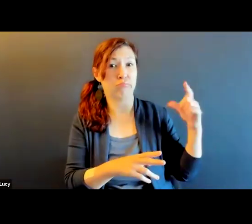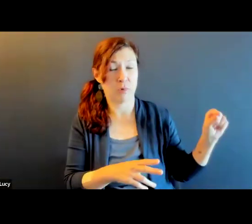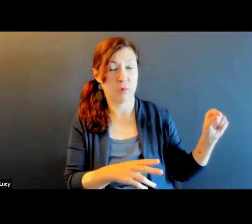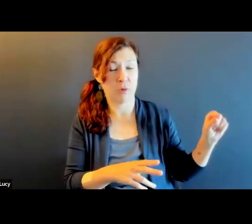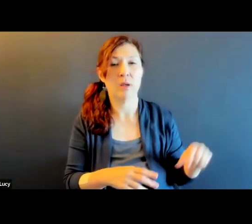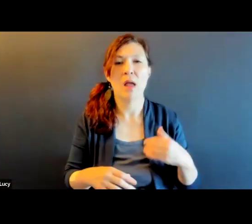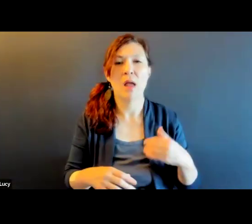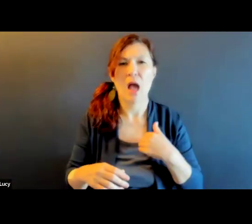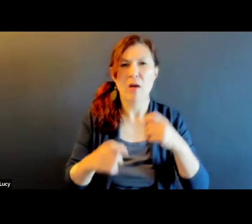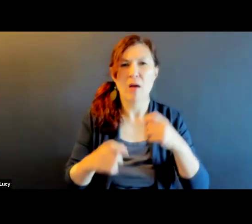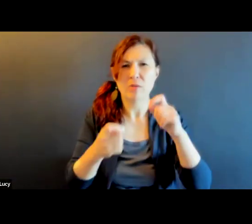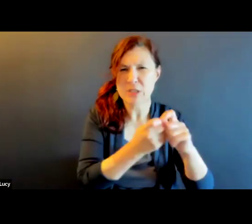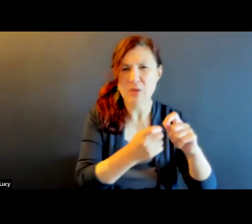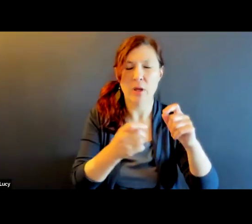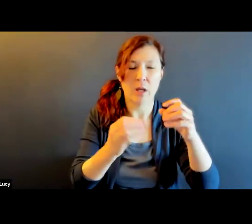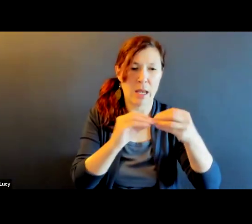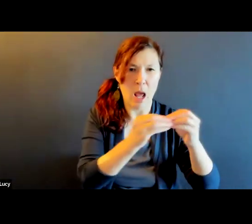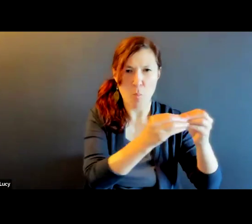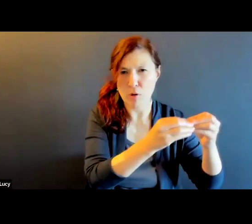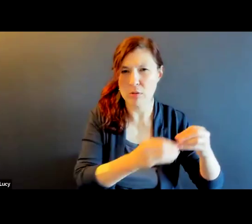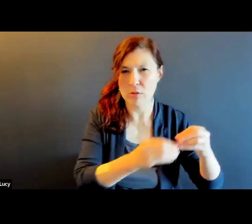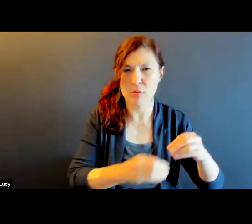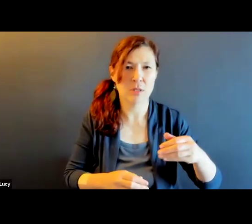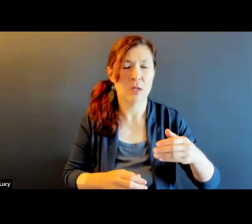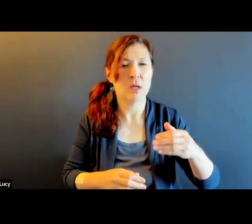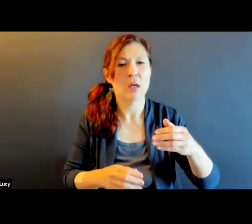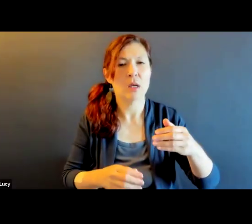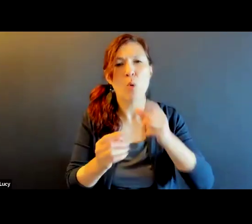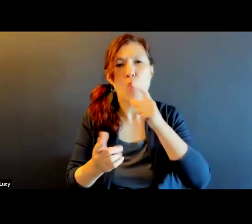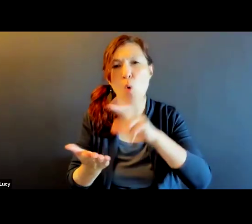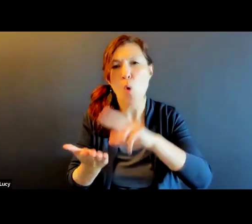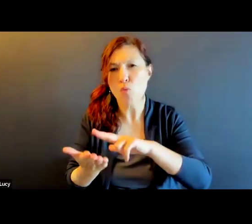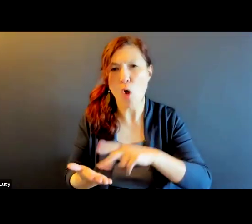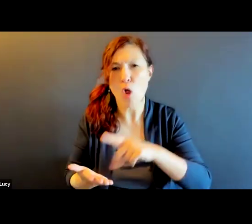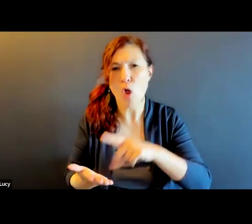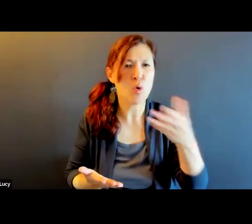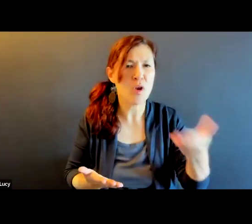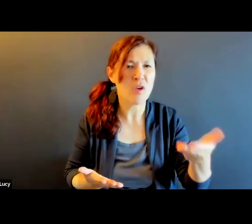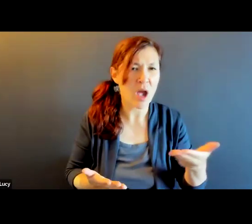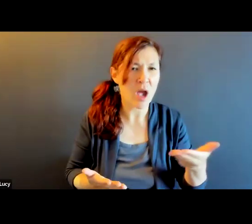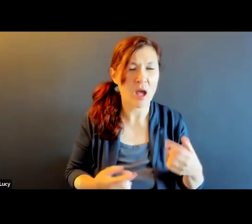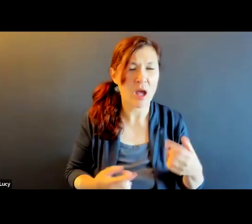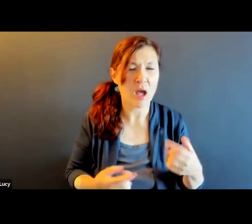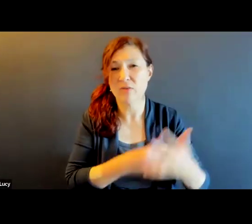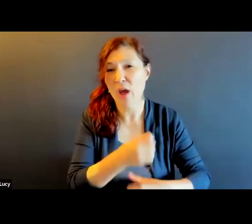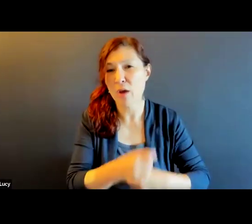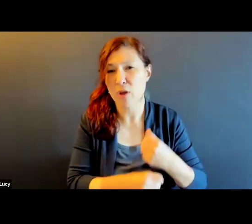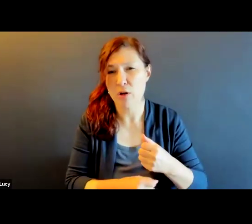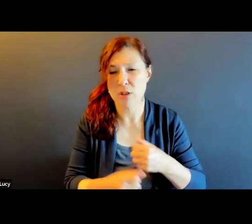and invitation data for the last about 5 years in the 3 exam schools